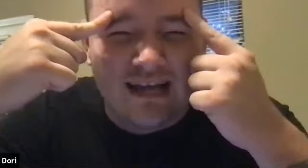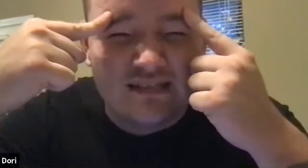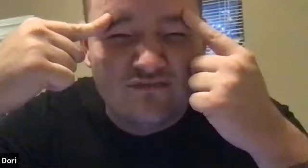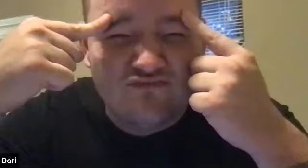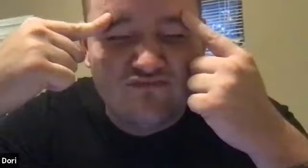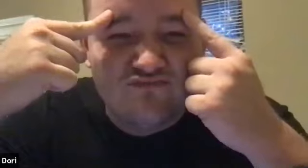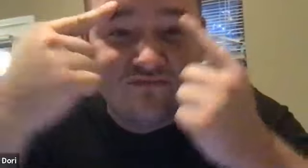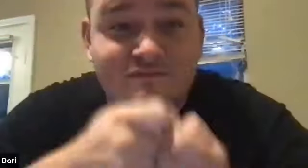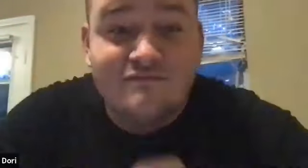eyes.